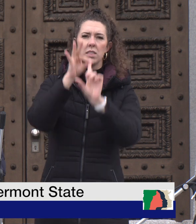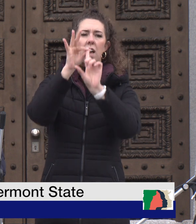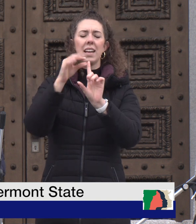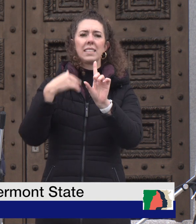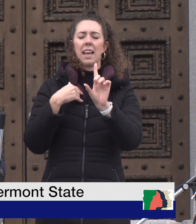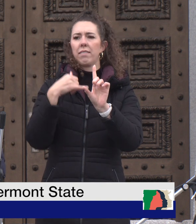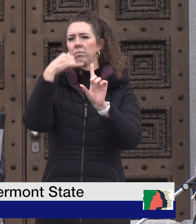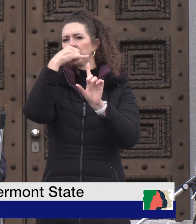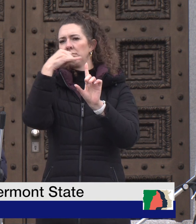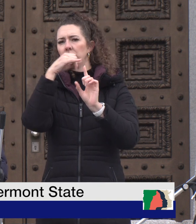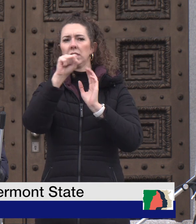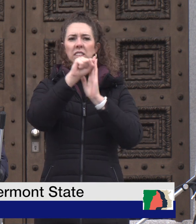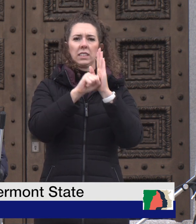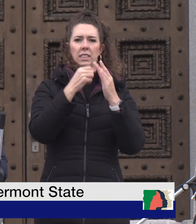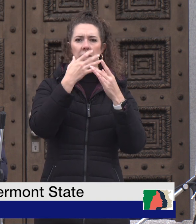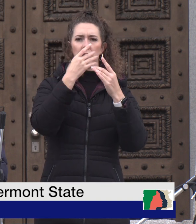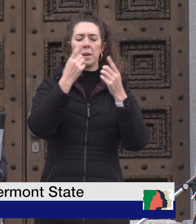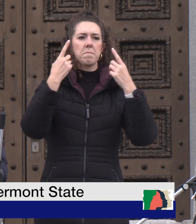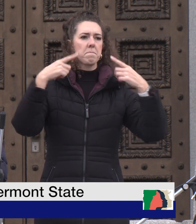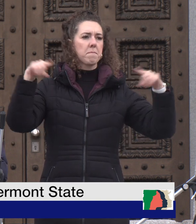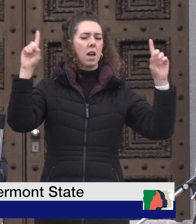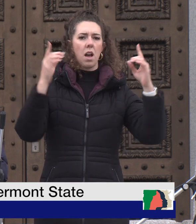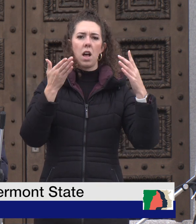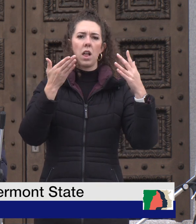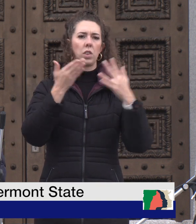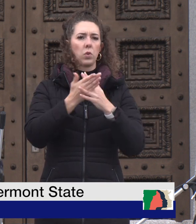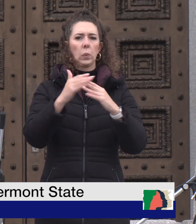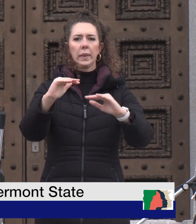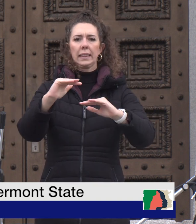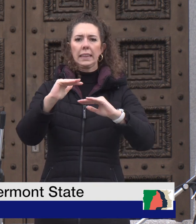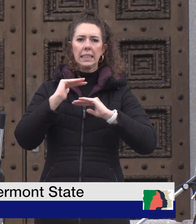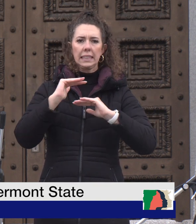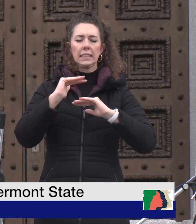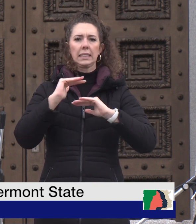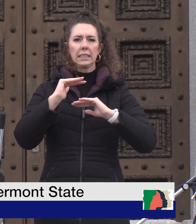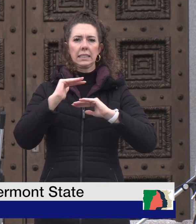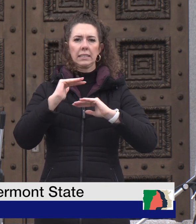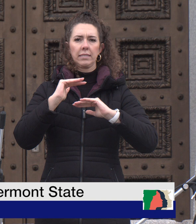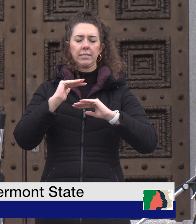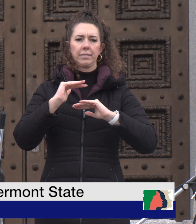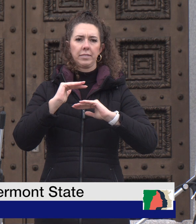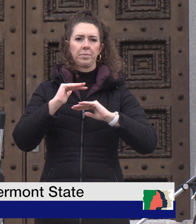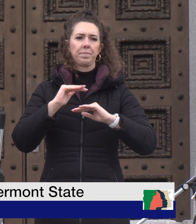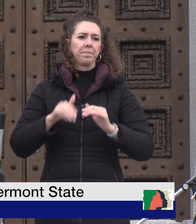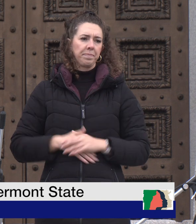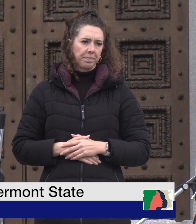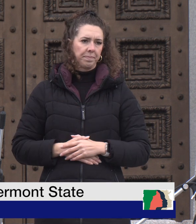state interest achieved by the least restrictive means.